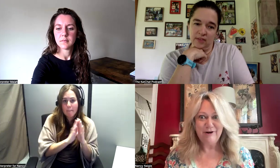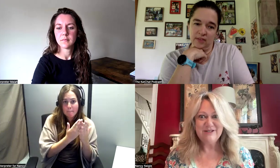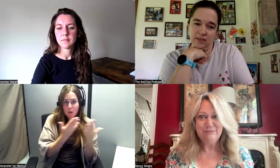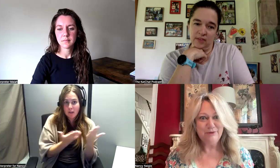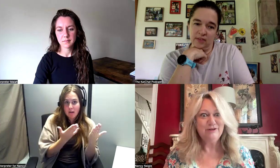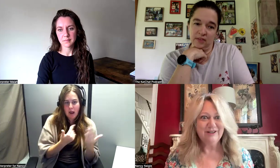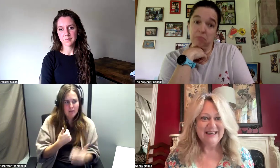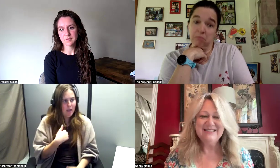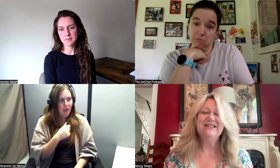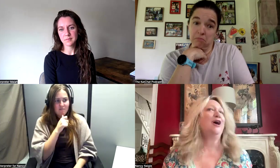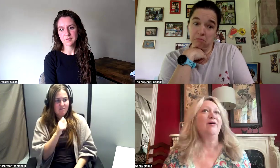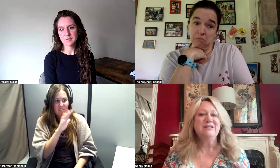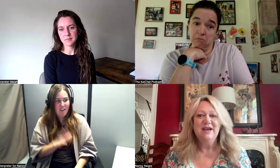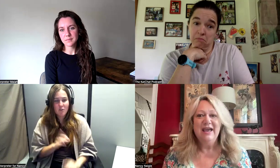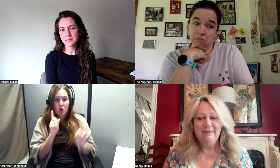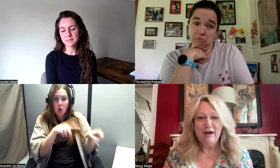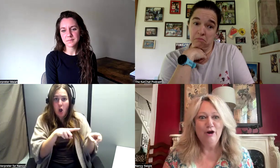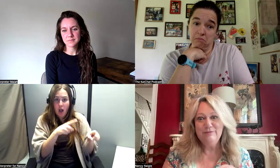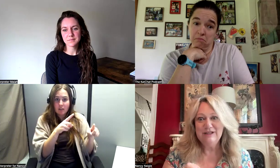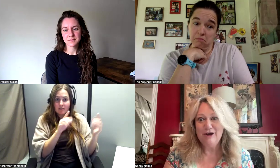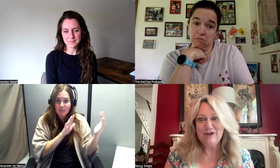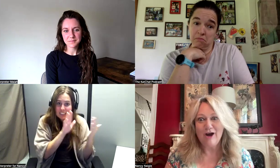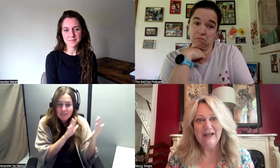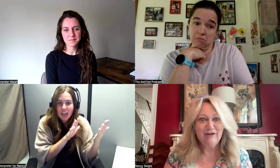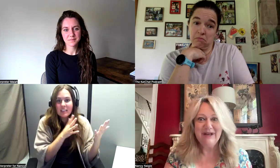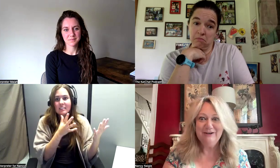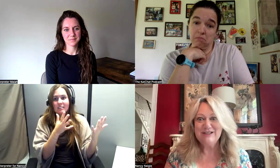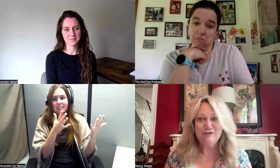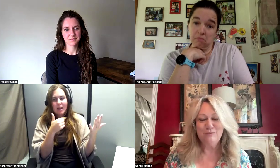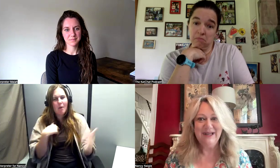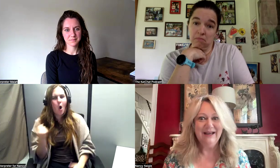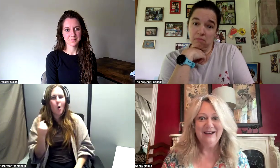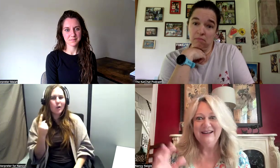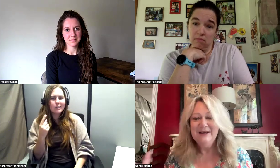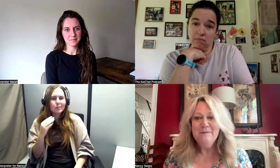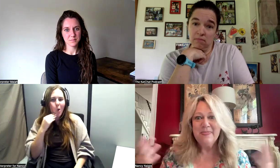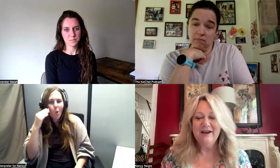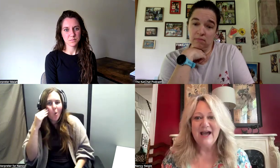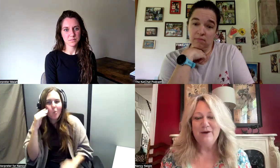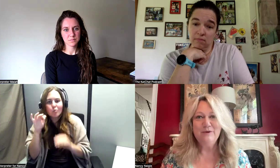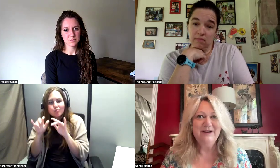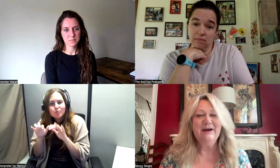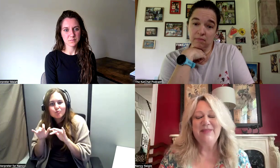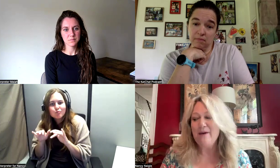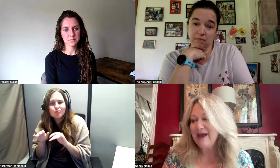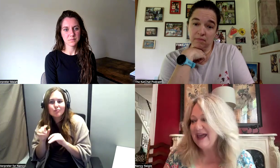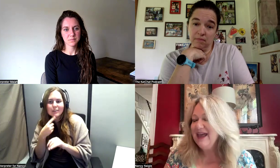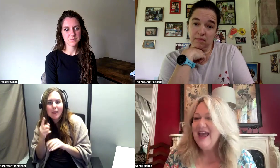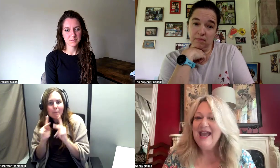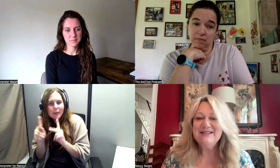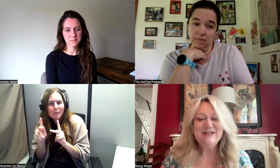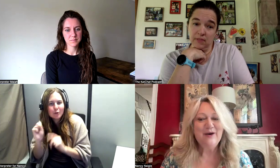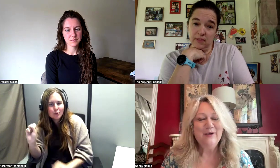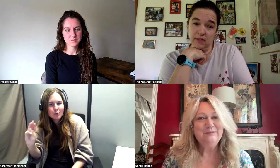an in-person book release. I always am at home, talking to everybody on social media and, kind of whooping it up that